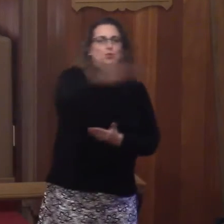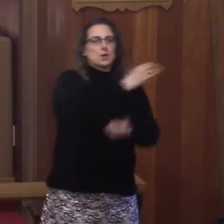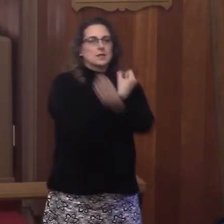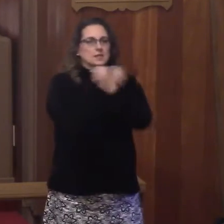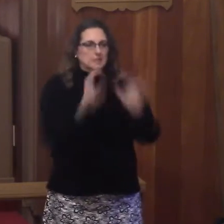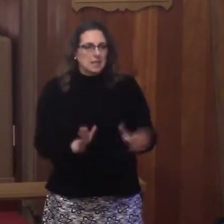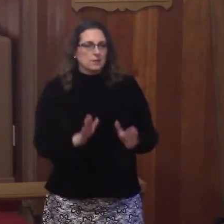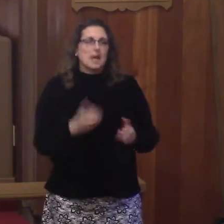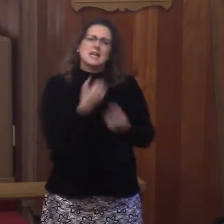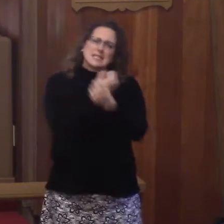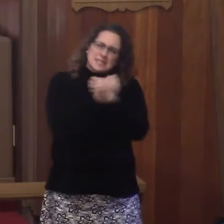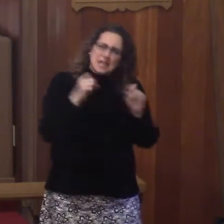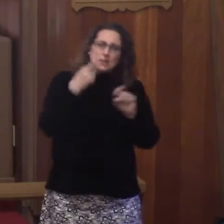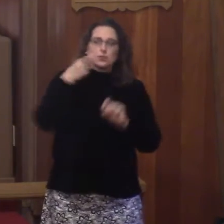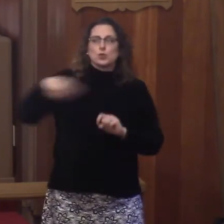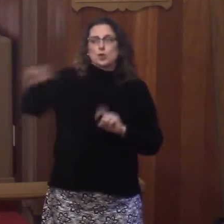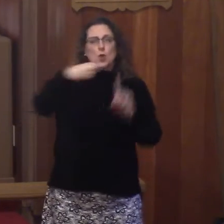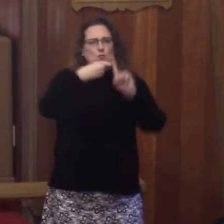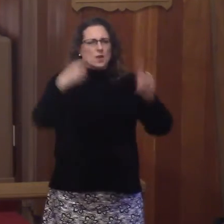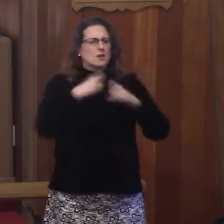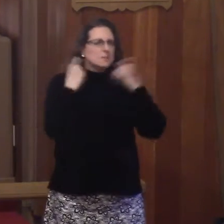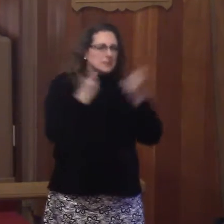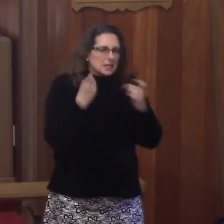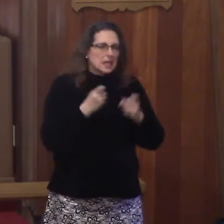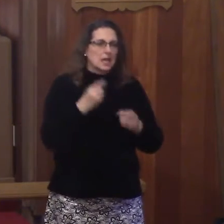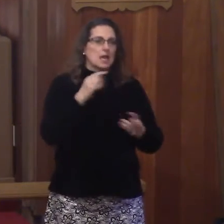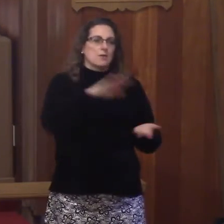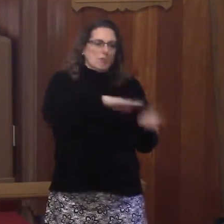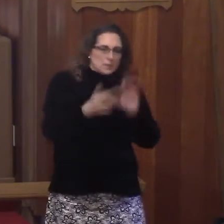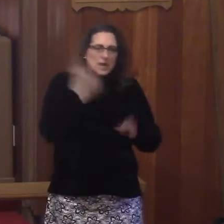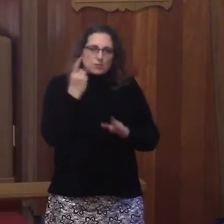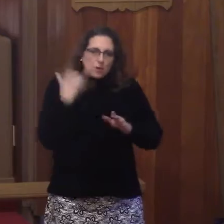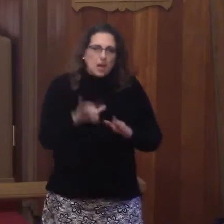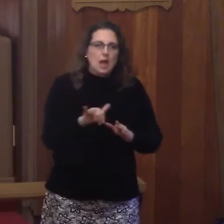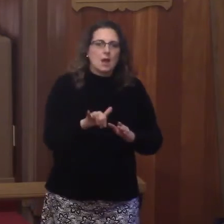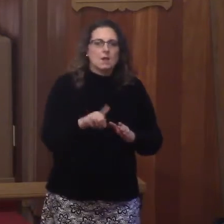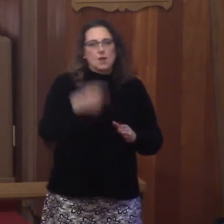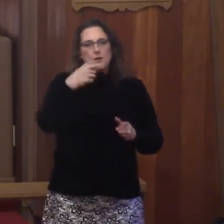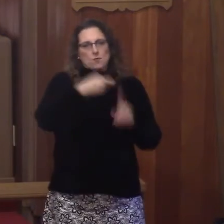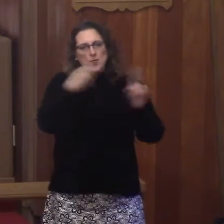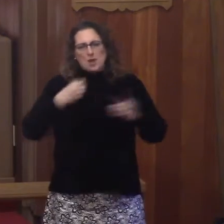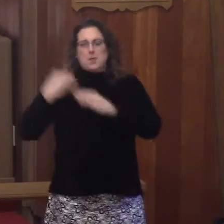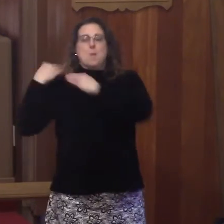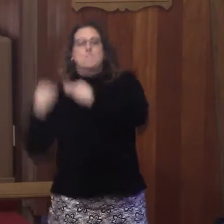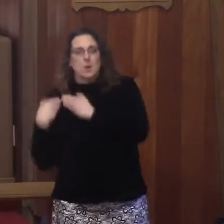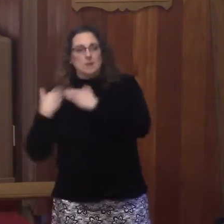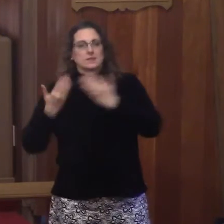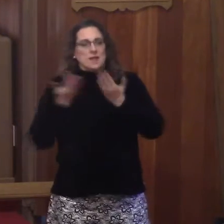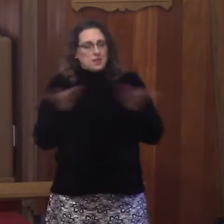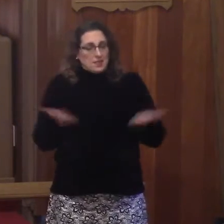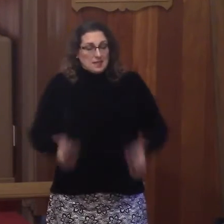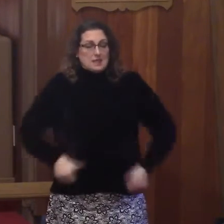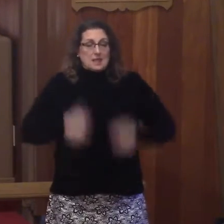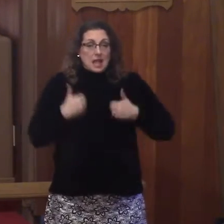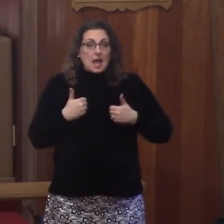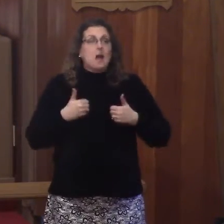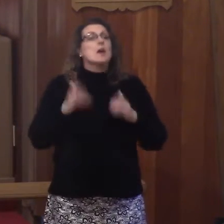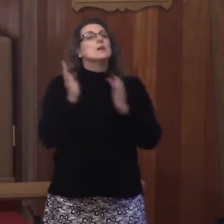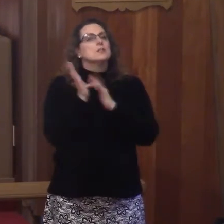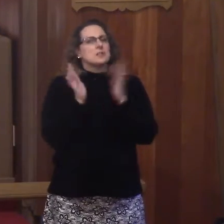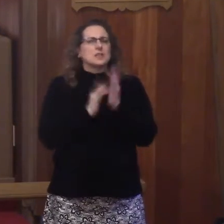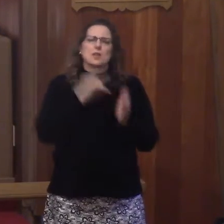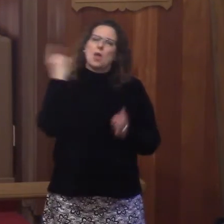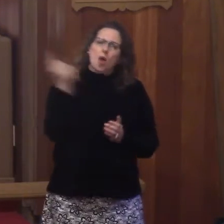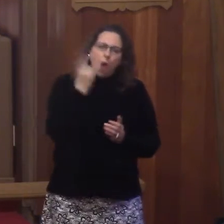he rescues you from sin, from eternal death, from the burdens of the slight, and from the terror of the devil. Jesus will